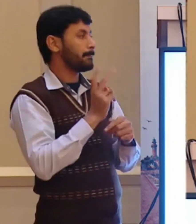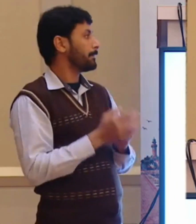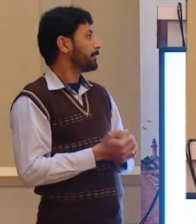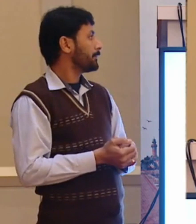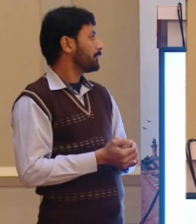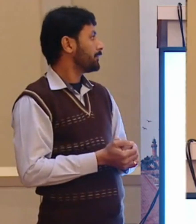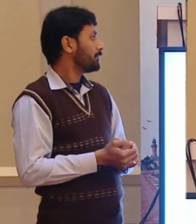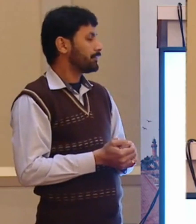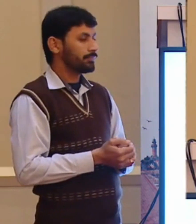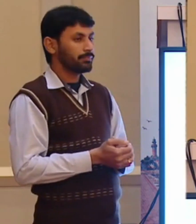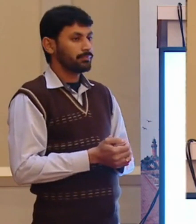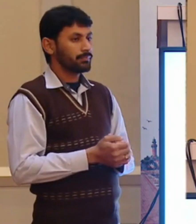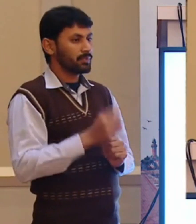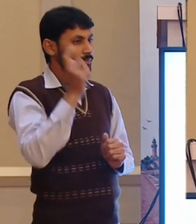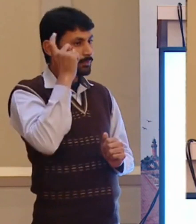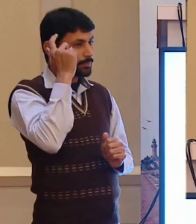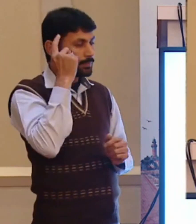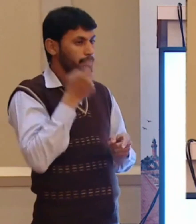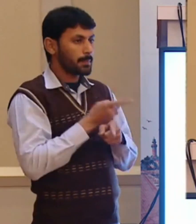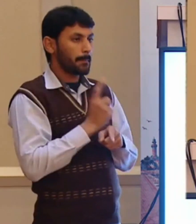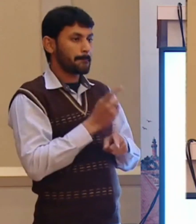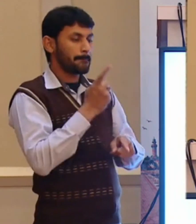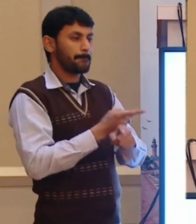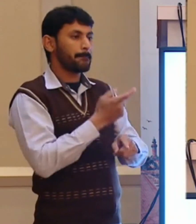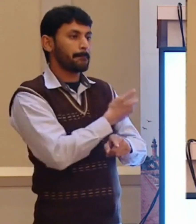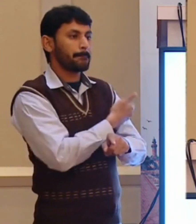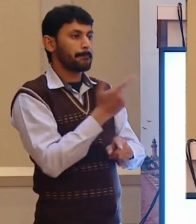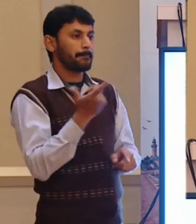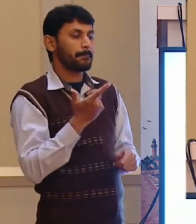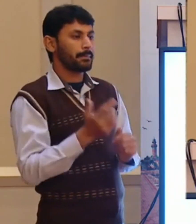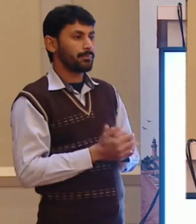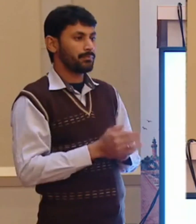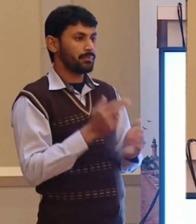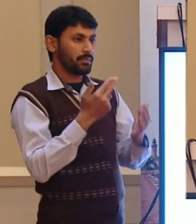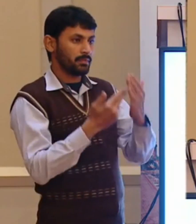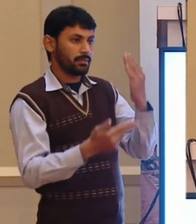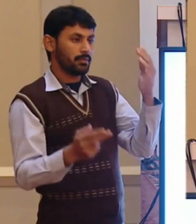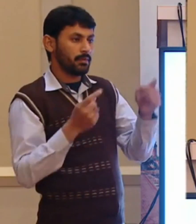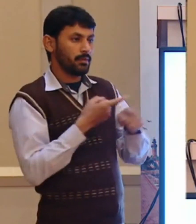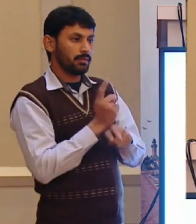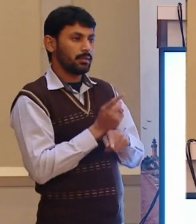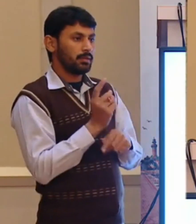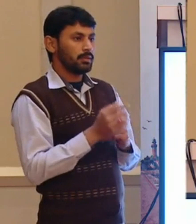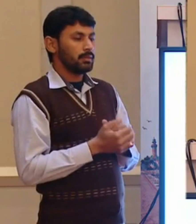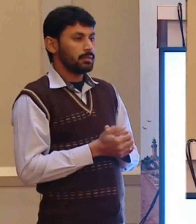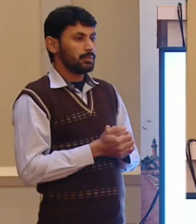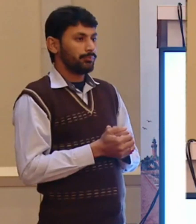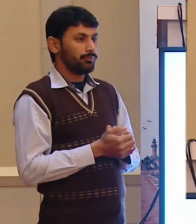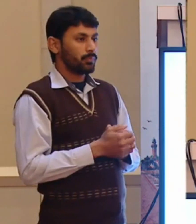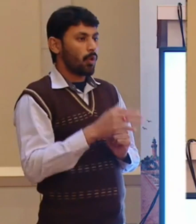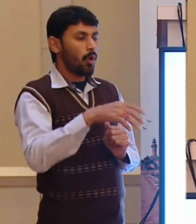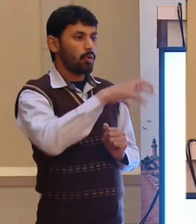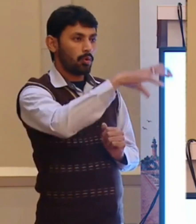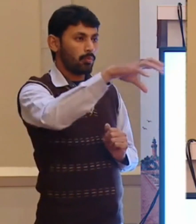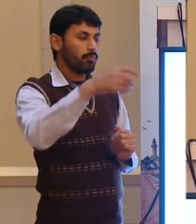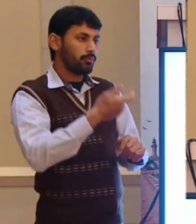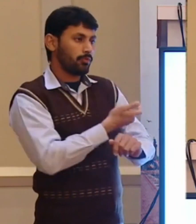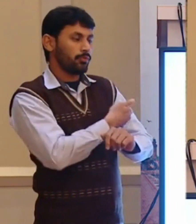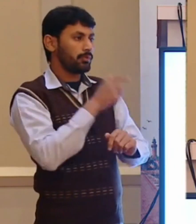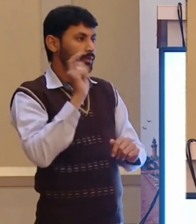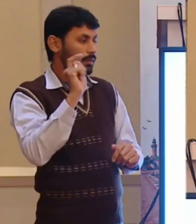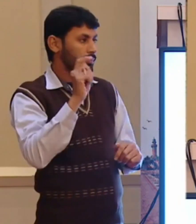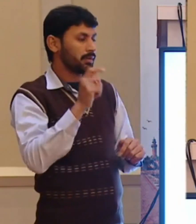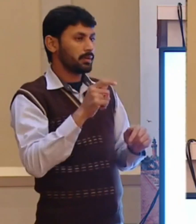and understanding what is a teaching hospital. And most of the hospitals who claim to be teaching hospitals are not